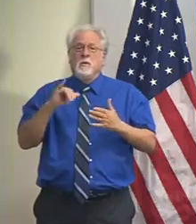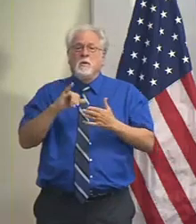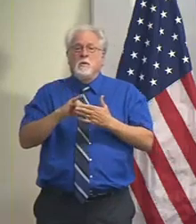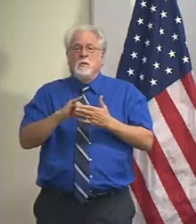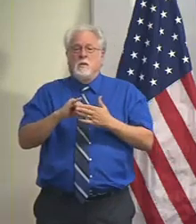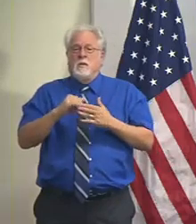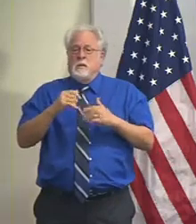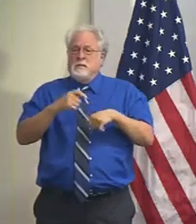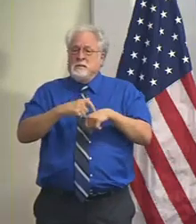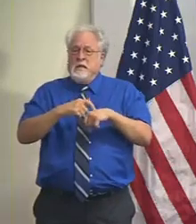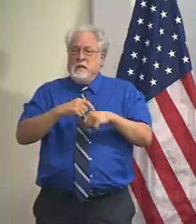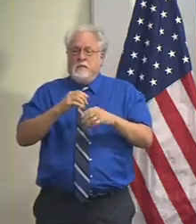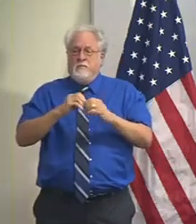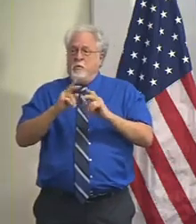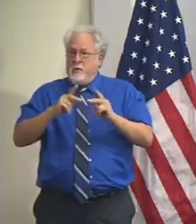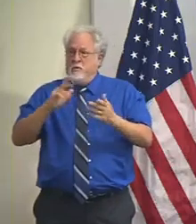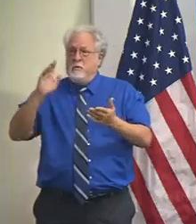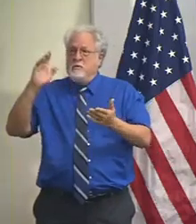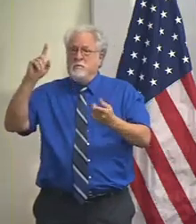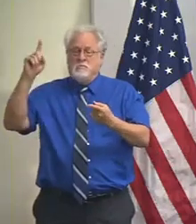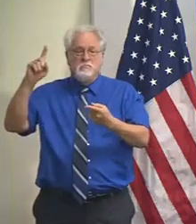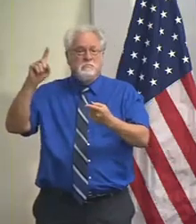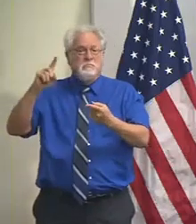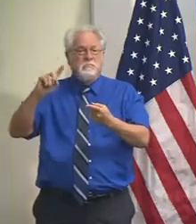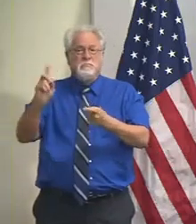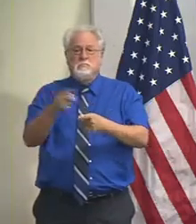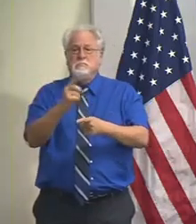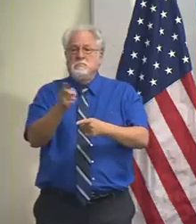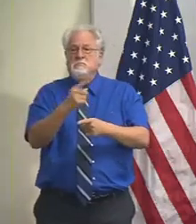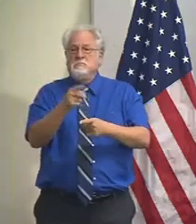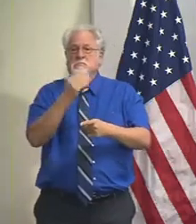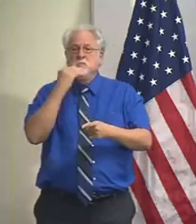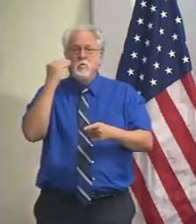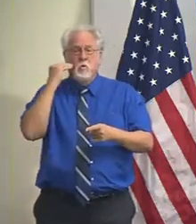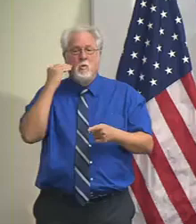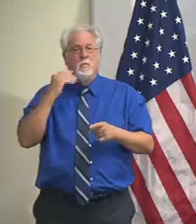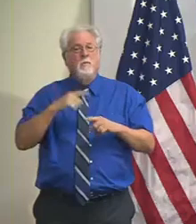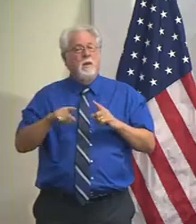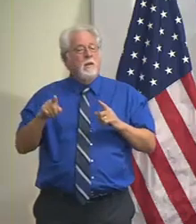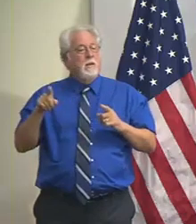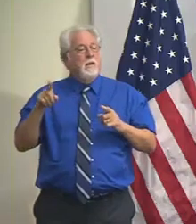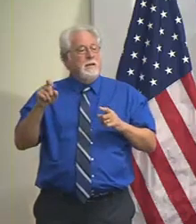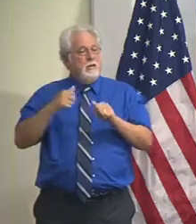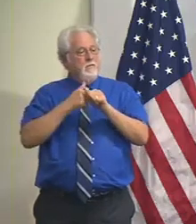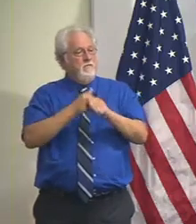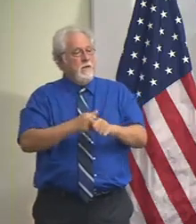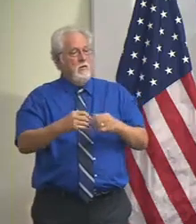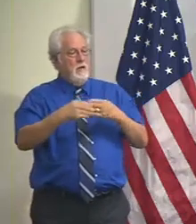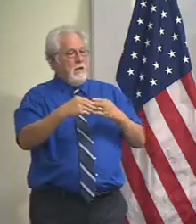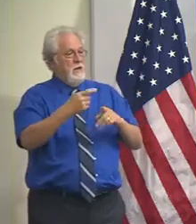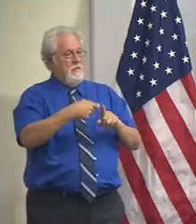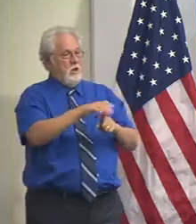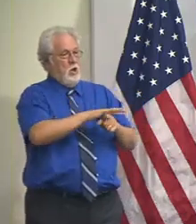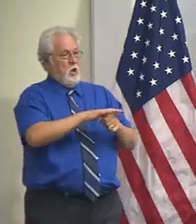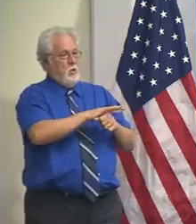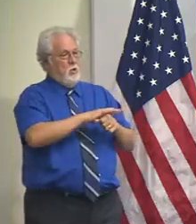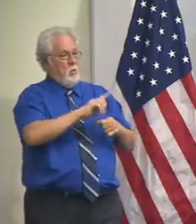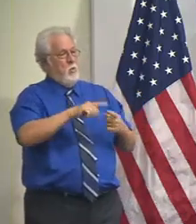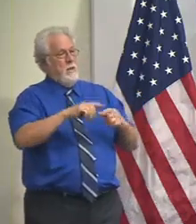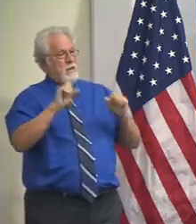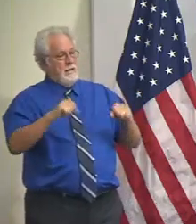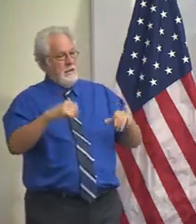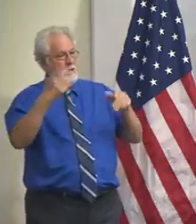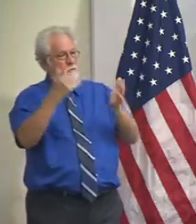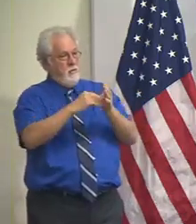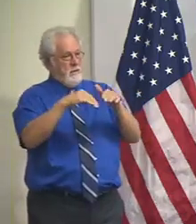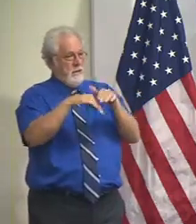over time more individuals will be able to return home. Again, they need to follow the guidance of their locals about when they're able to